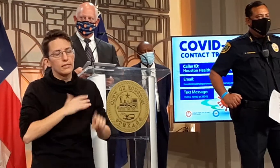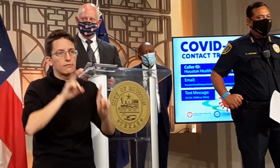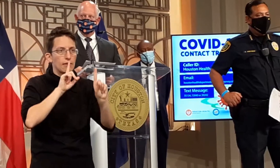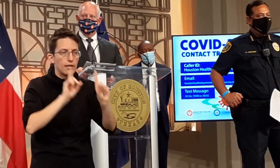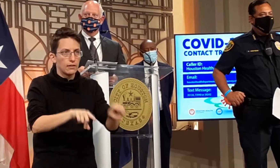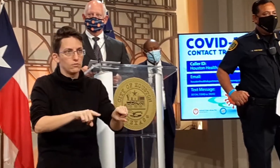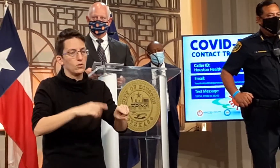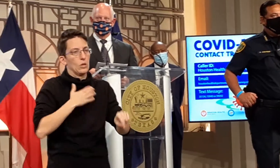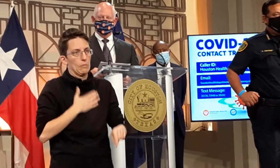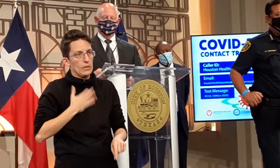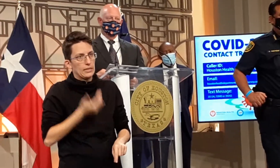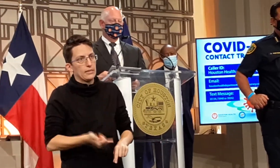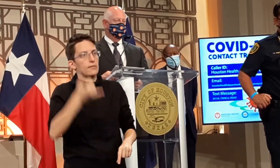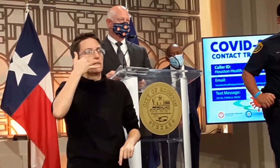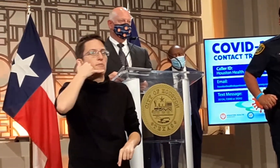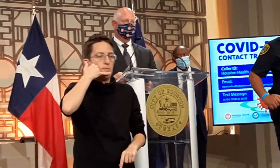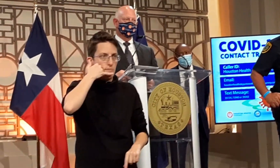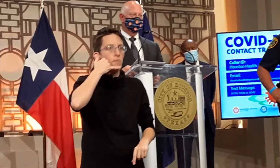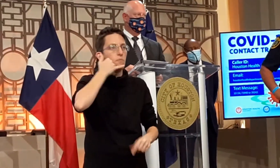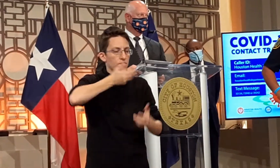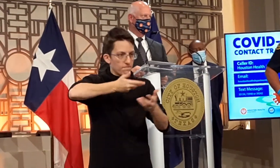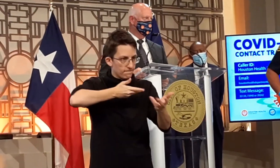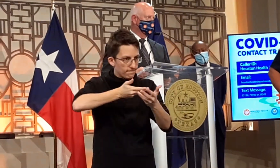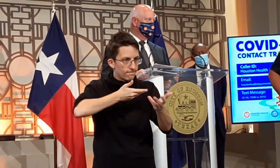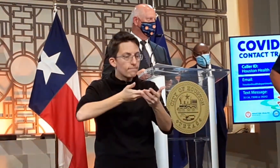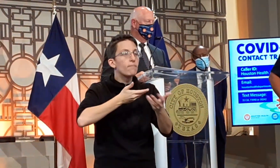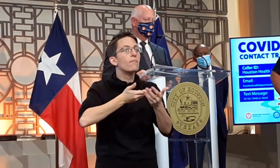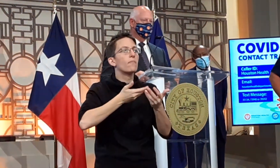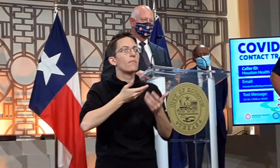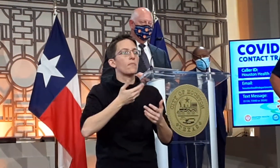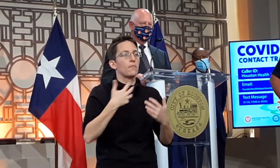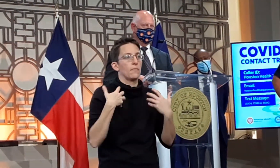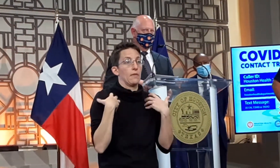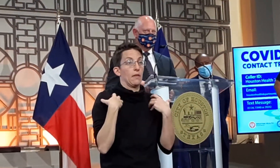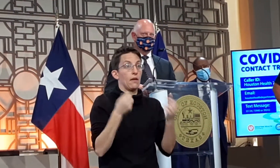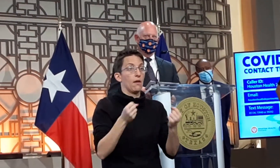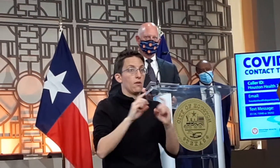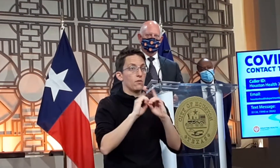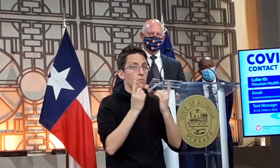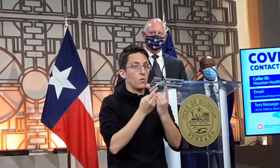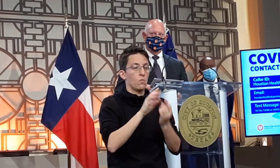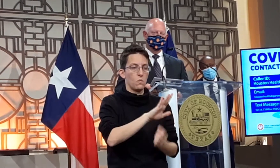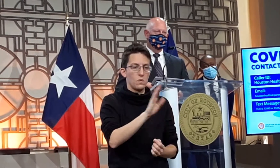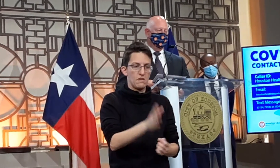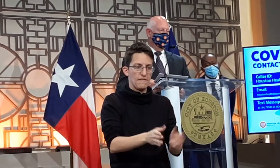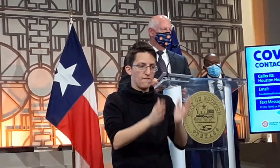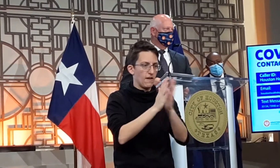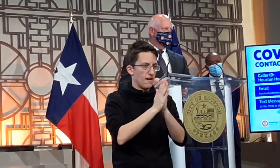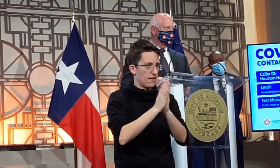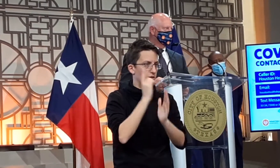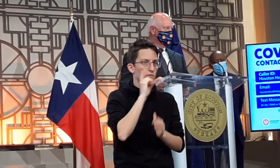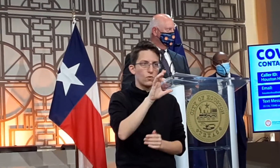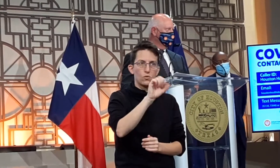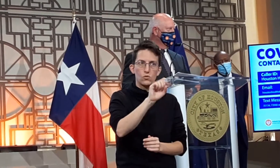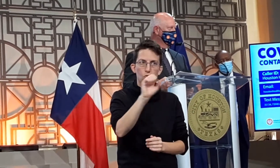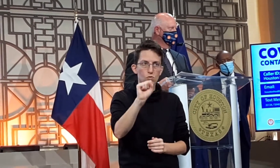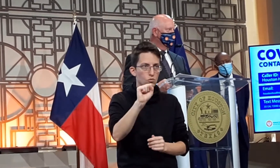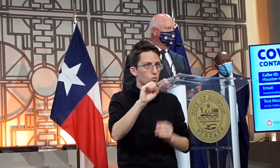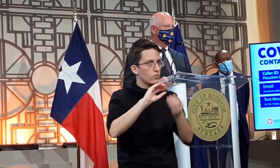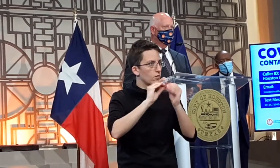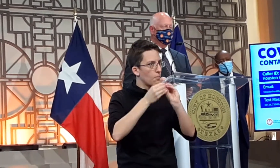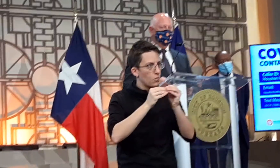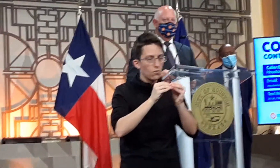back with us, work with us. We will never ever, the health department will never ever ask for anything like your social